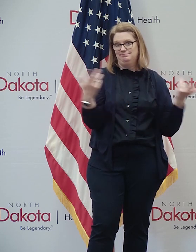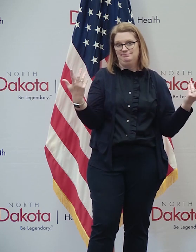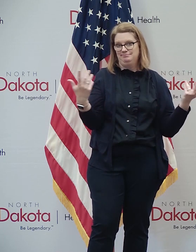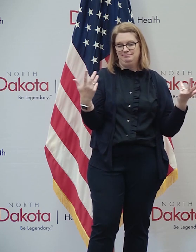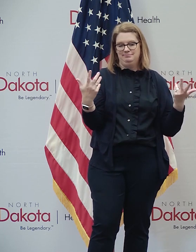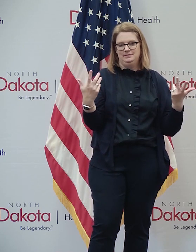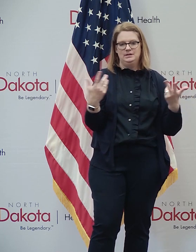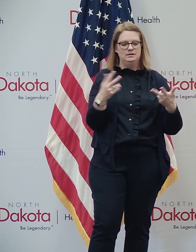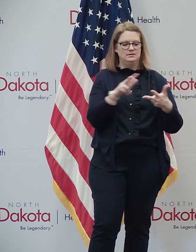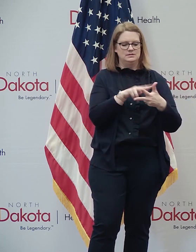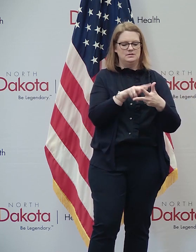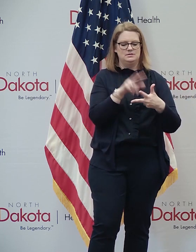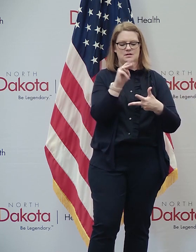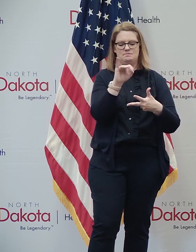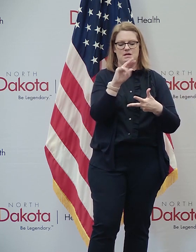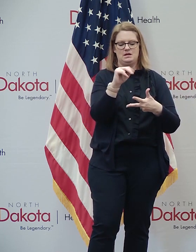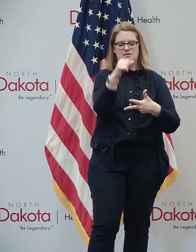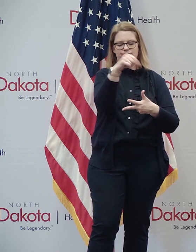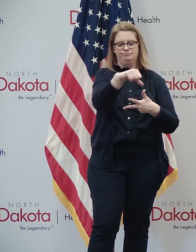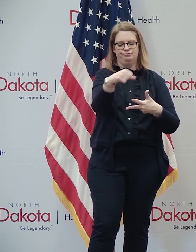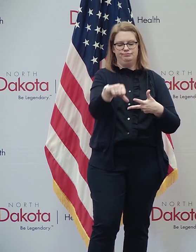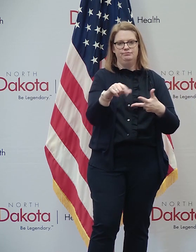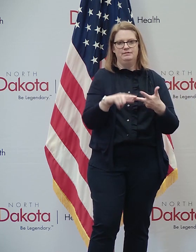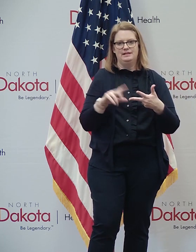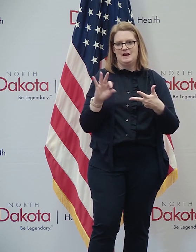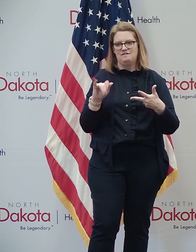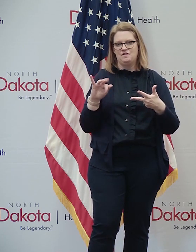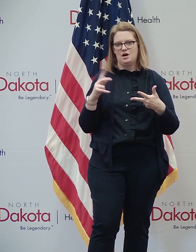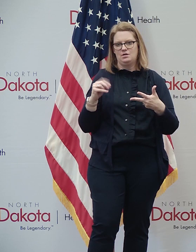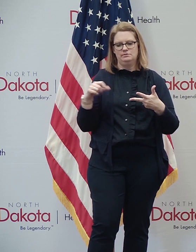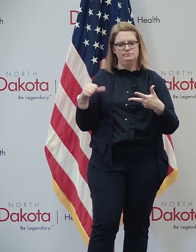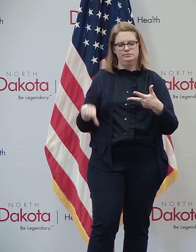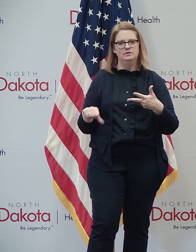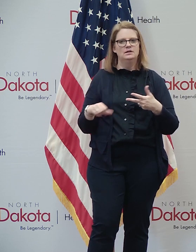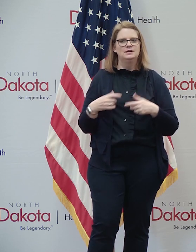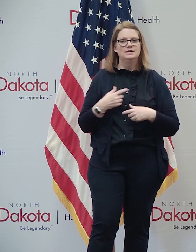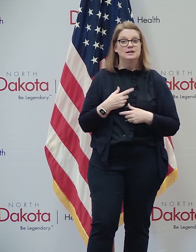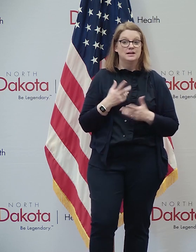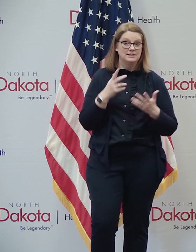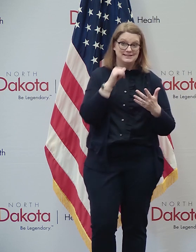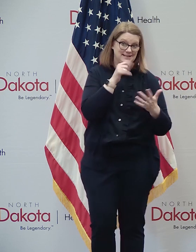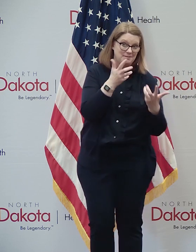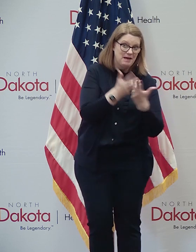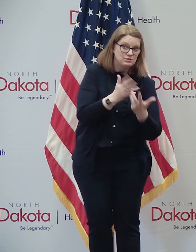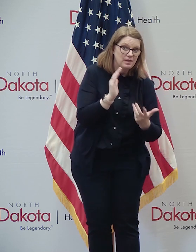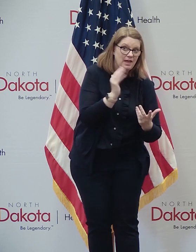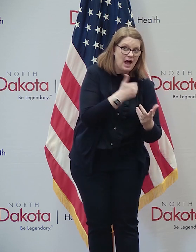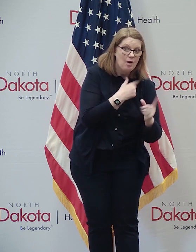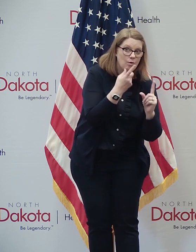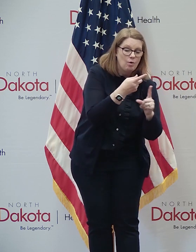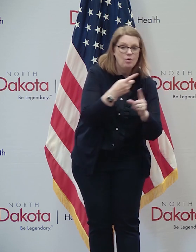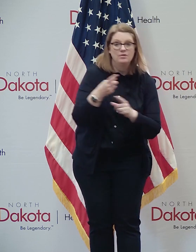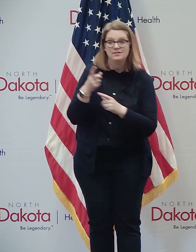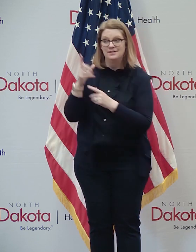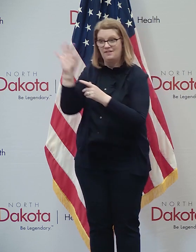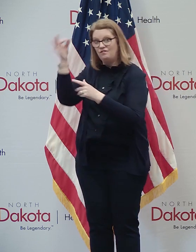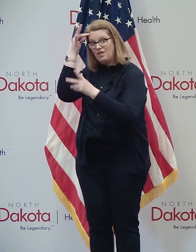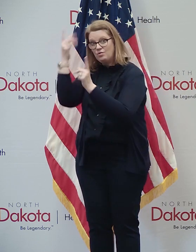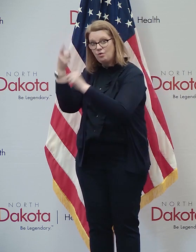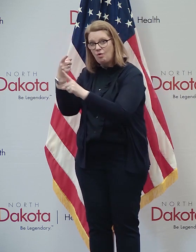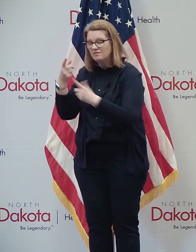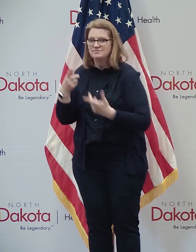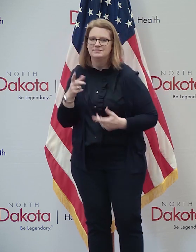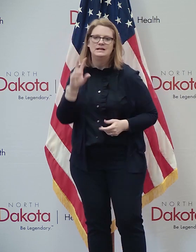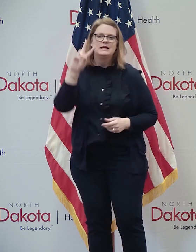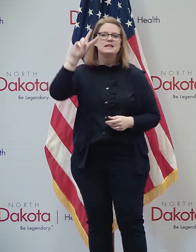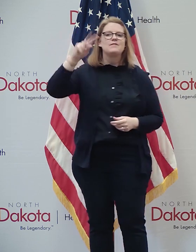this match with the goal you have to get all of them done by May 15th? I don't have the reason. I just got